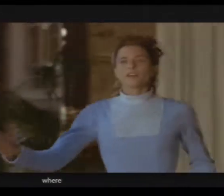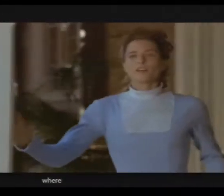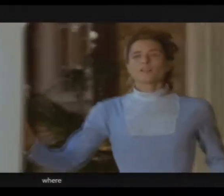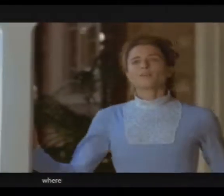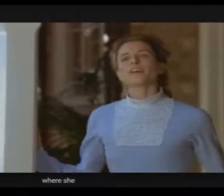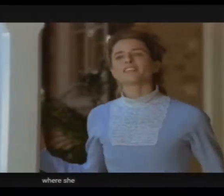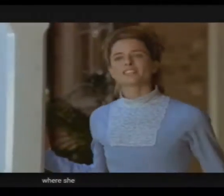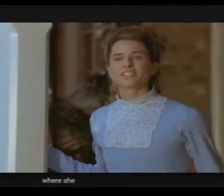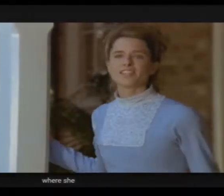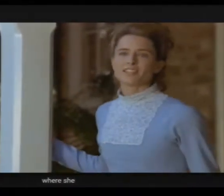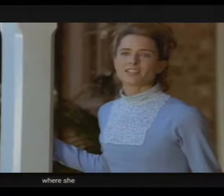Where is she?